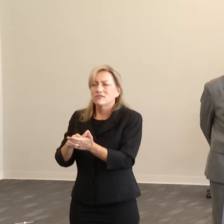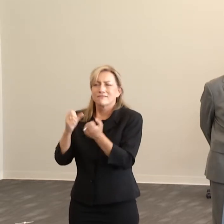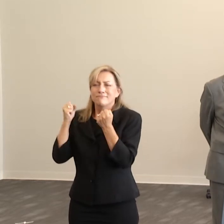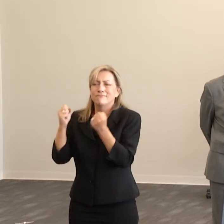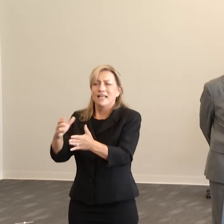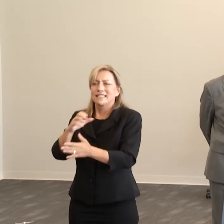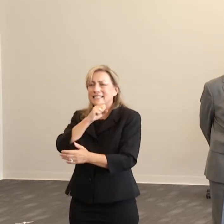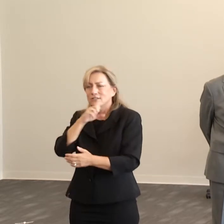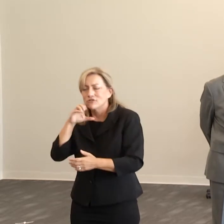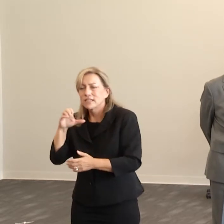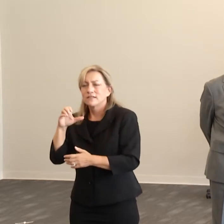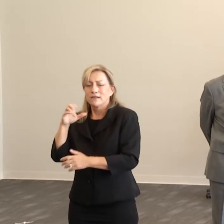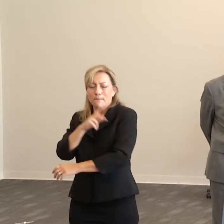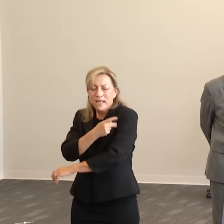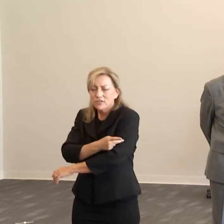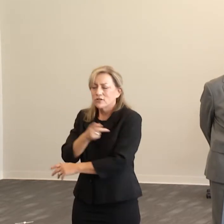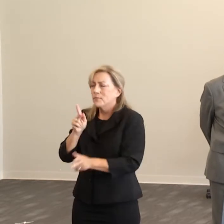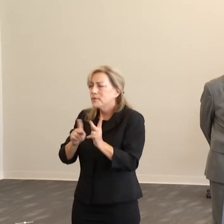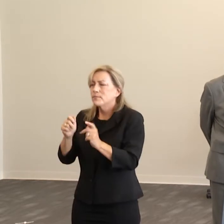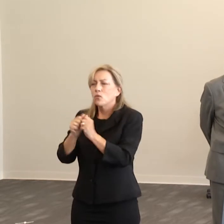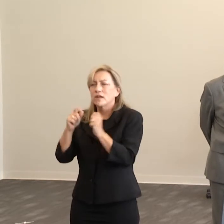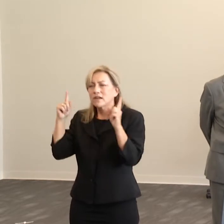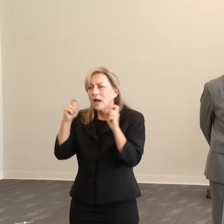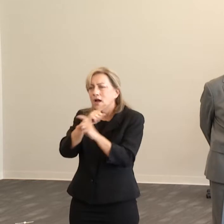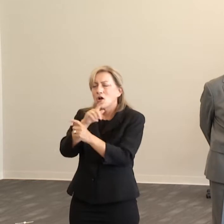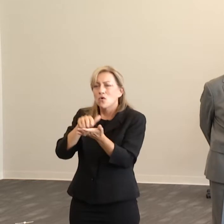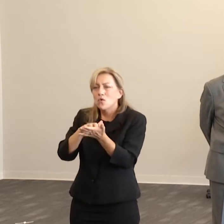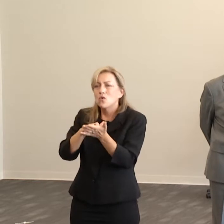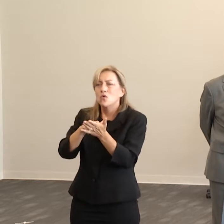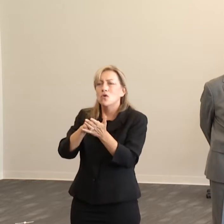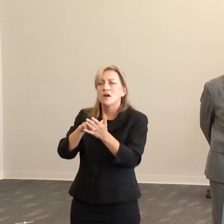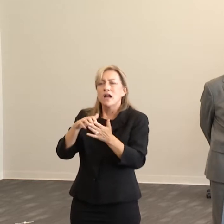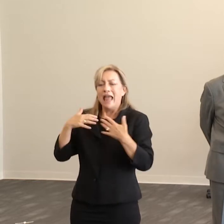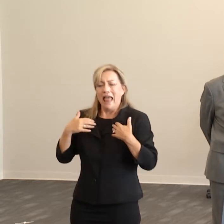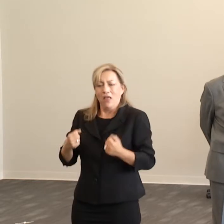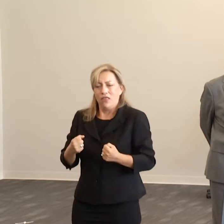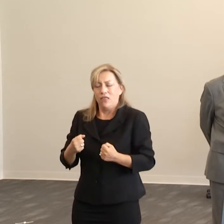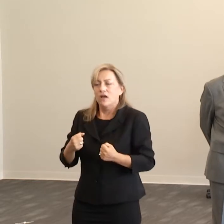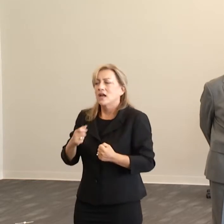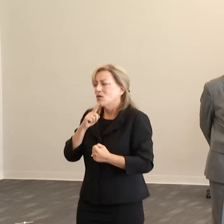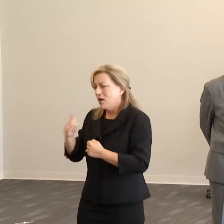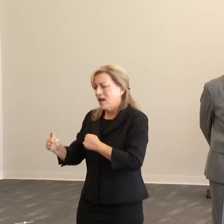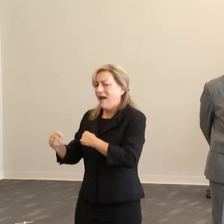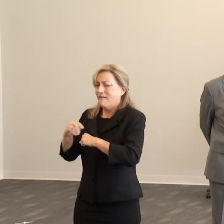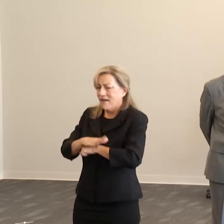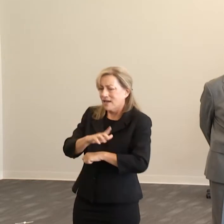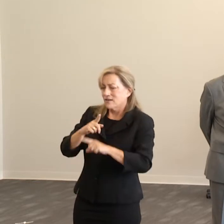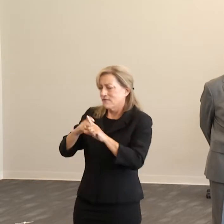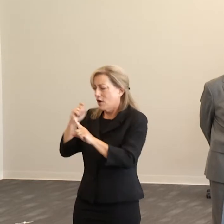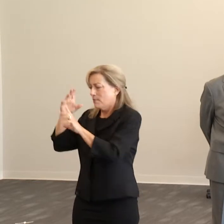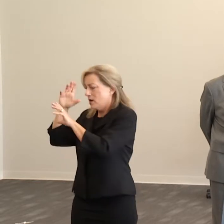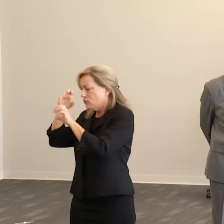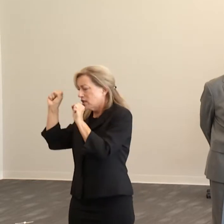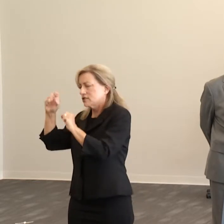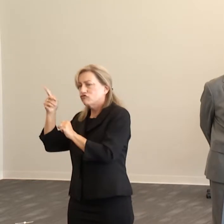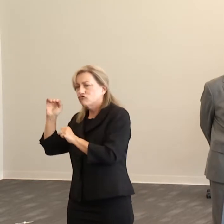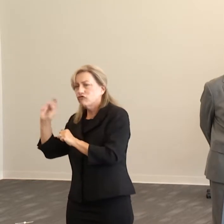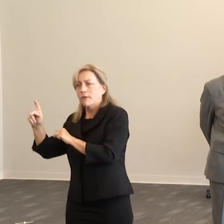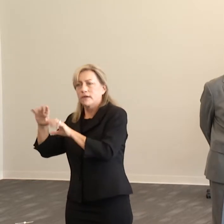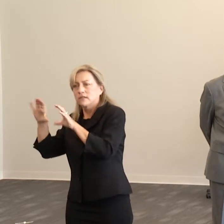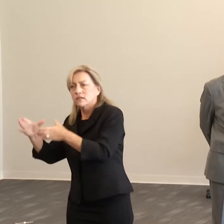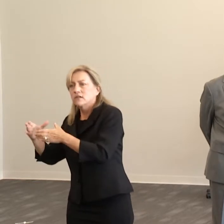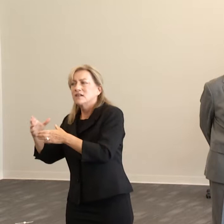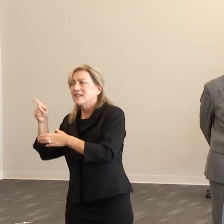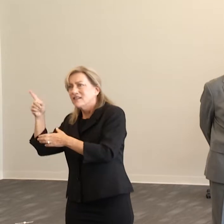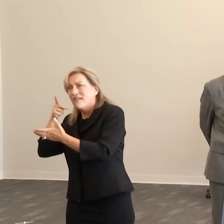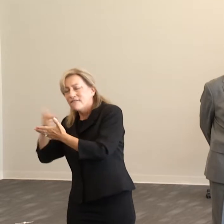complex conditions affected by the Trump administration's failure to do its duty. We're proud to stand with